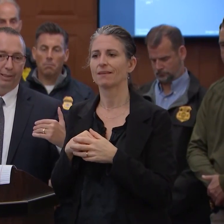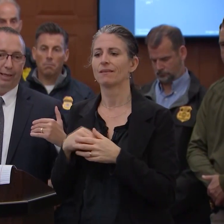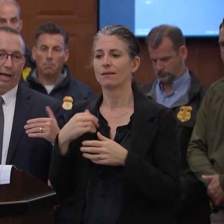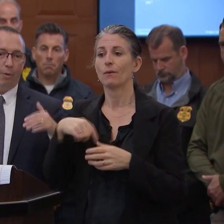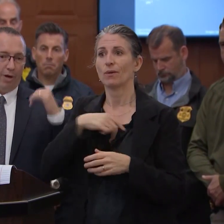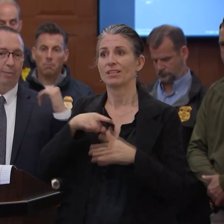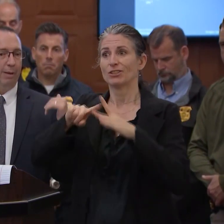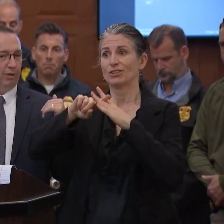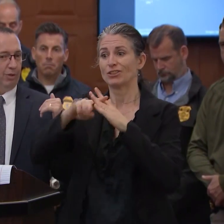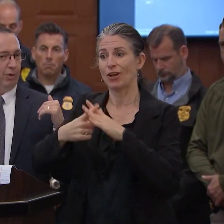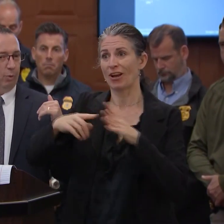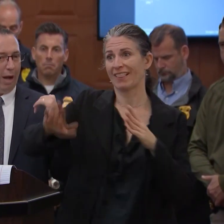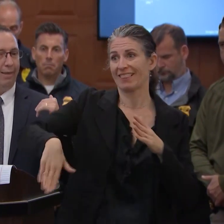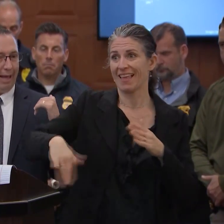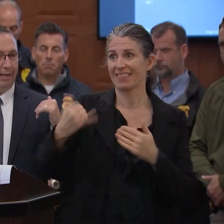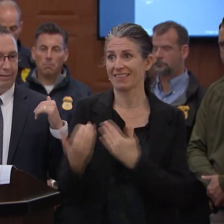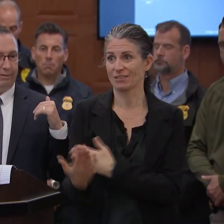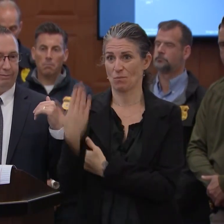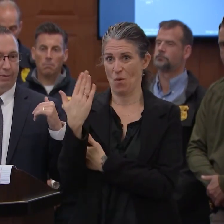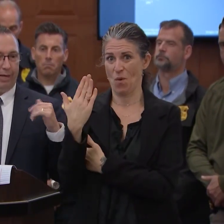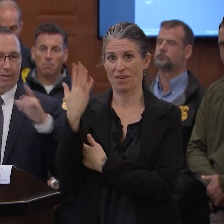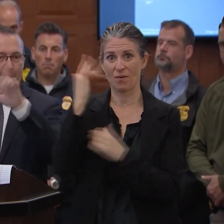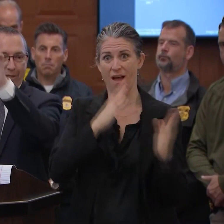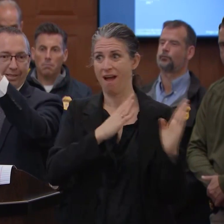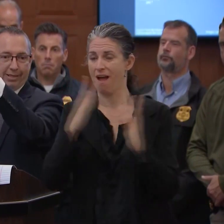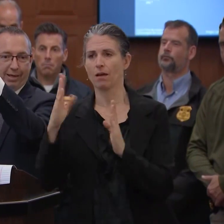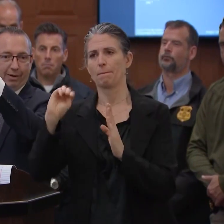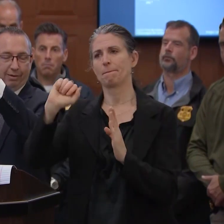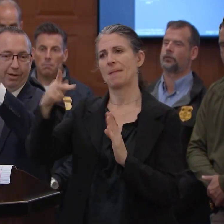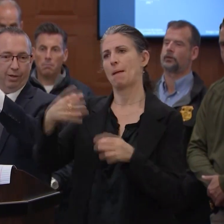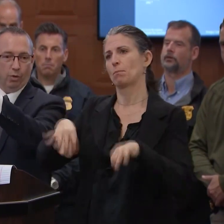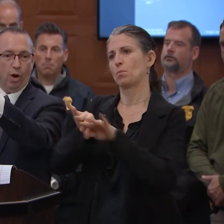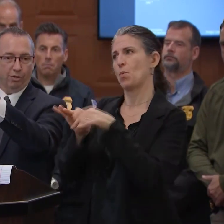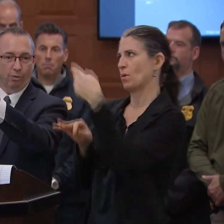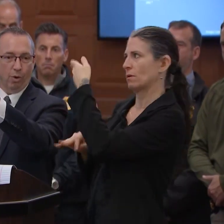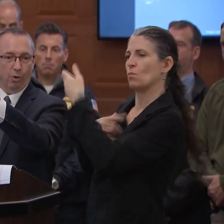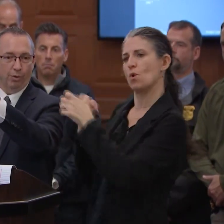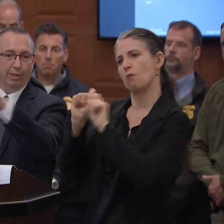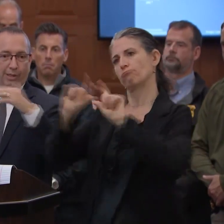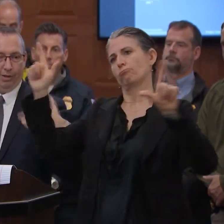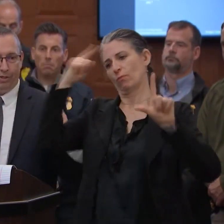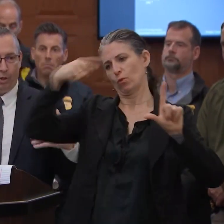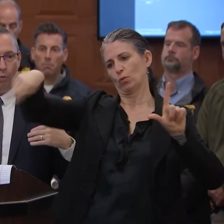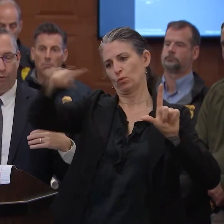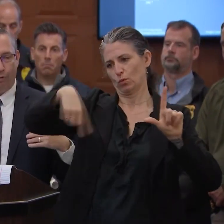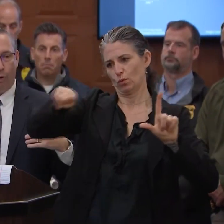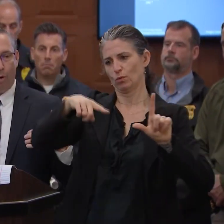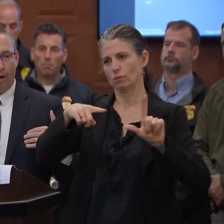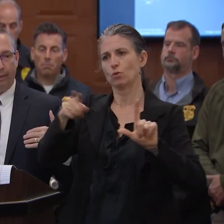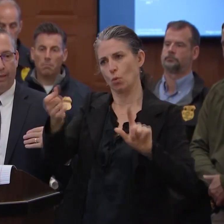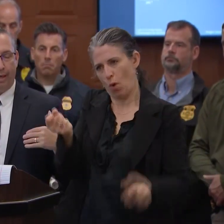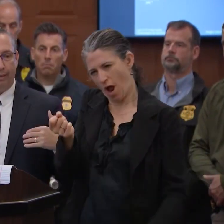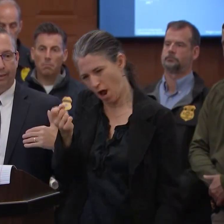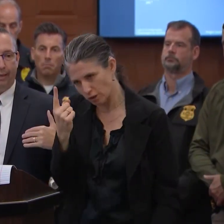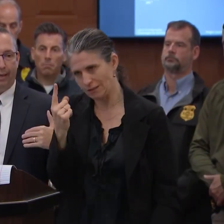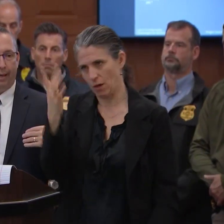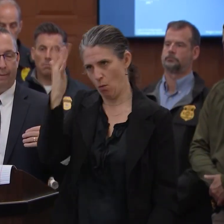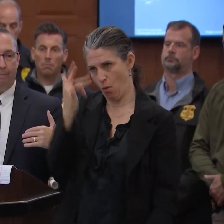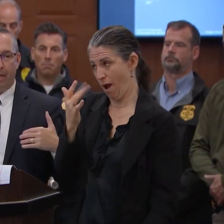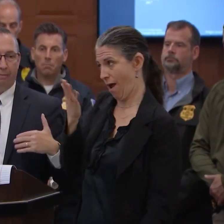location, I wanted to be able to show you why that is, right? There's a business here, you cross the road, there's this overflow parking